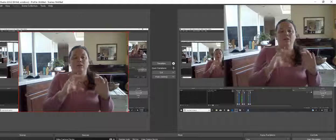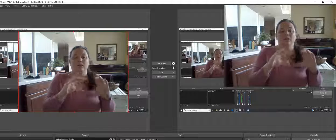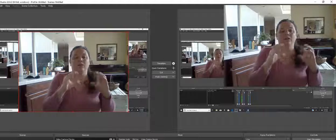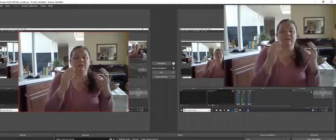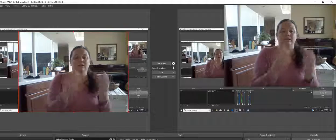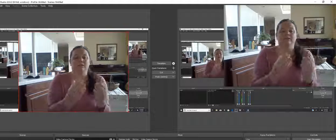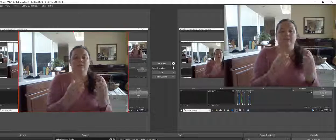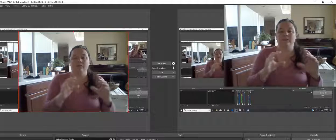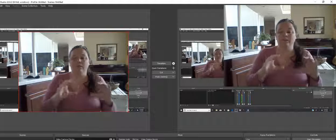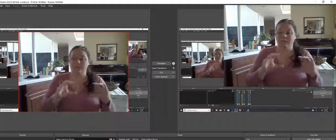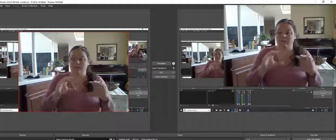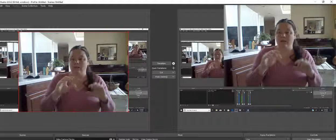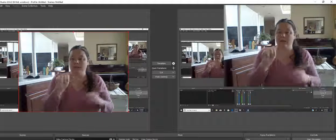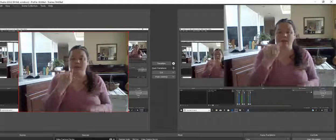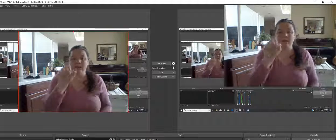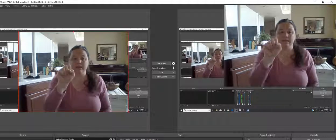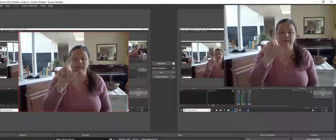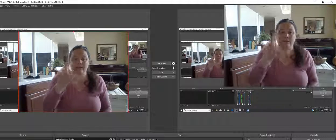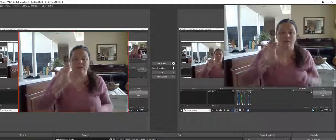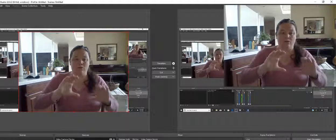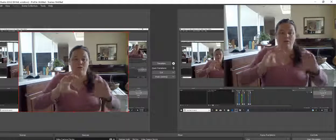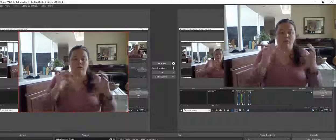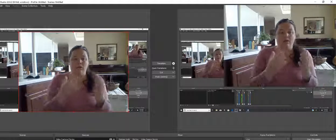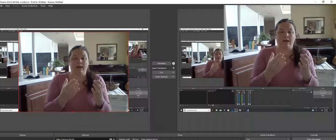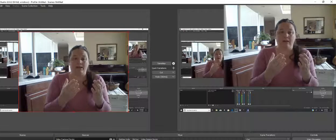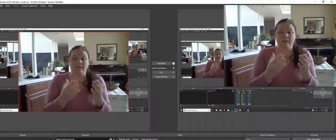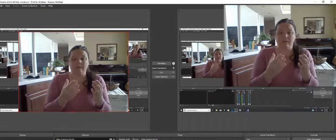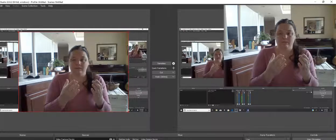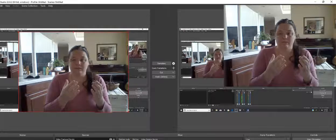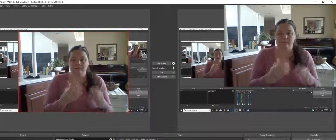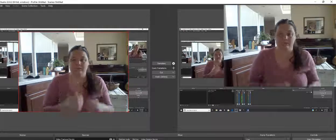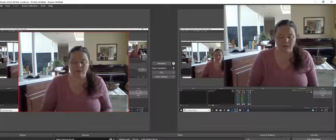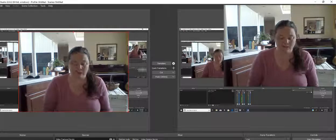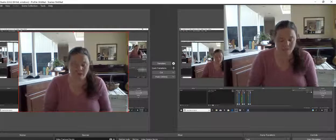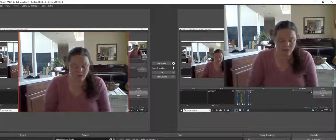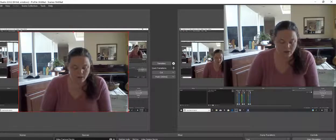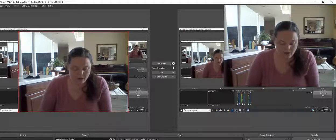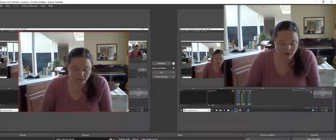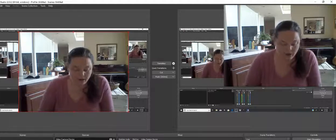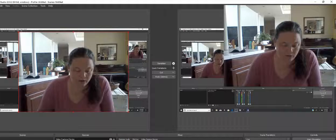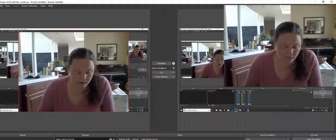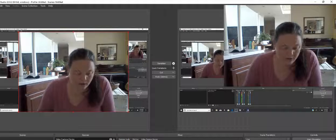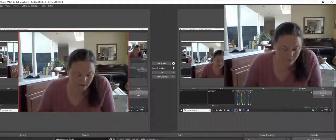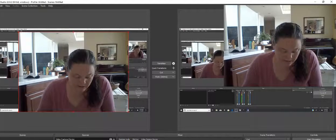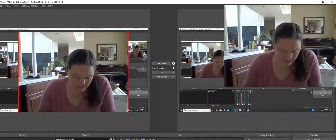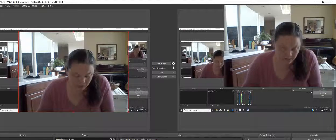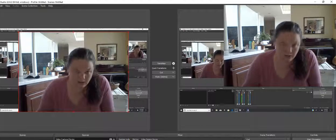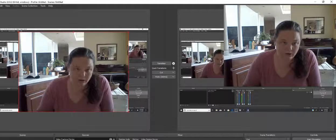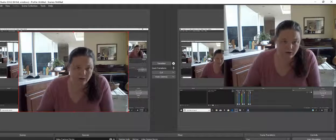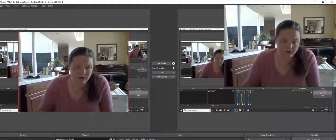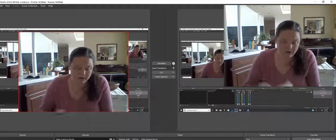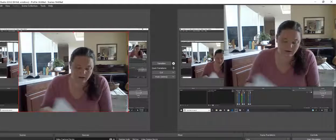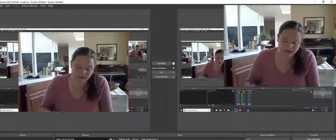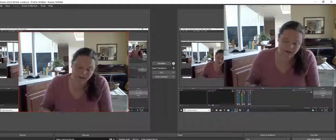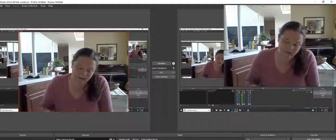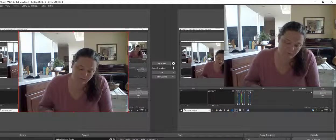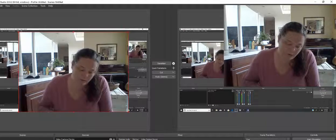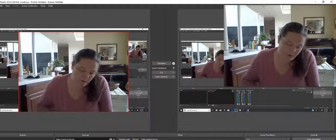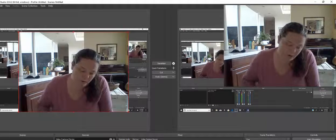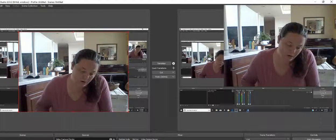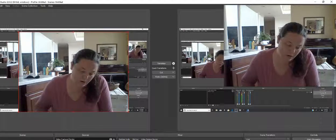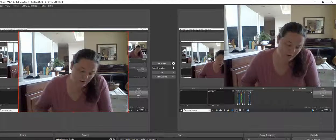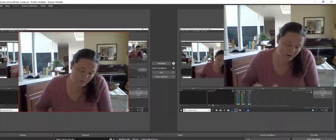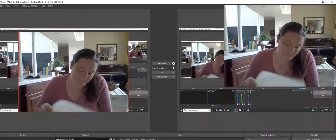organization. But this is ASL class. Okay? I think y'all going to do fine. Make sure you look at your study